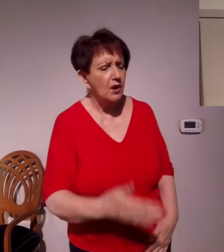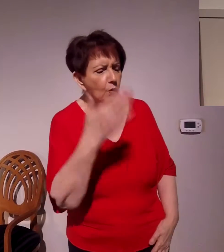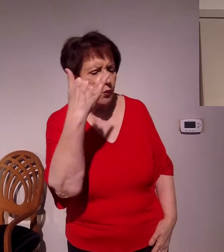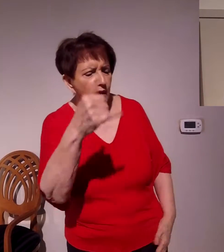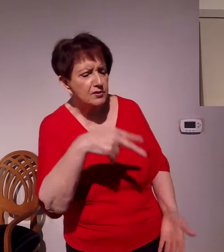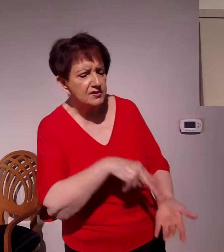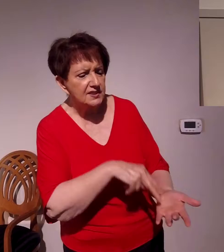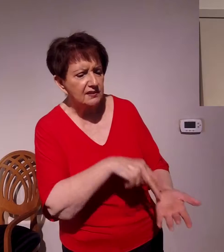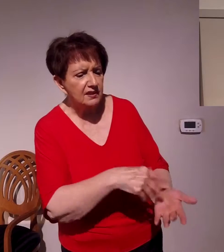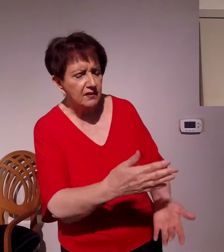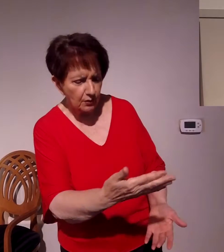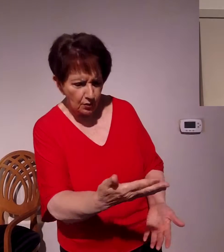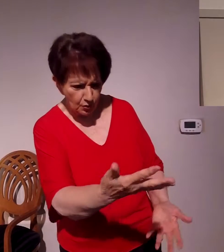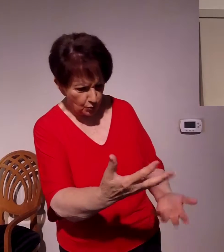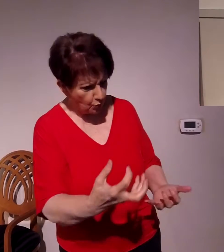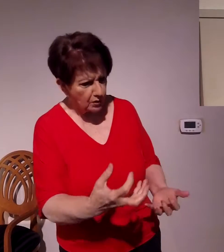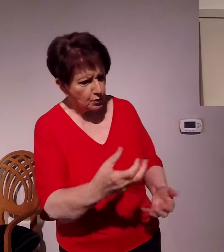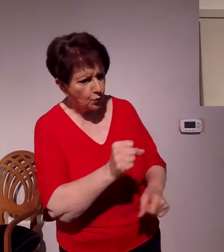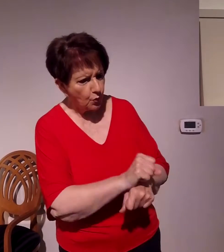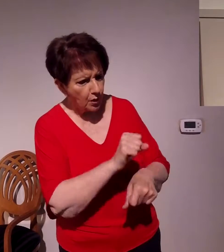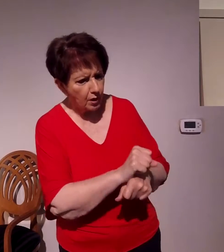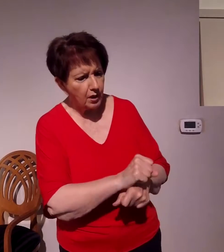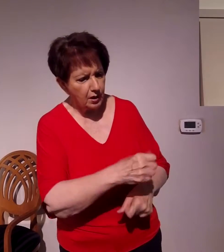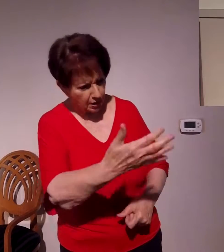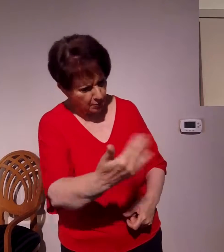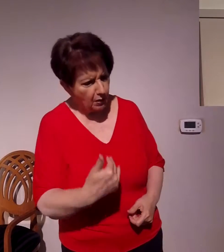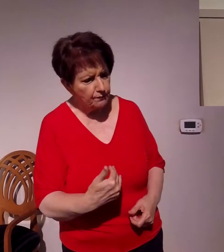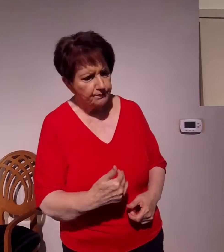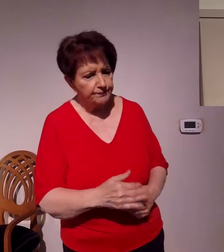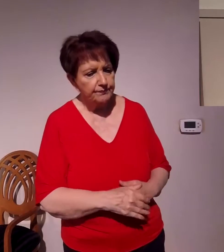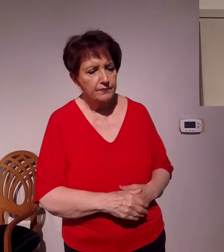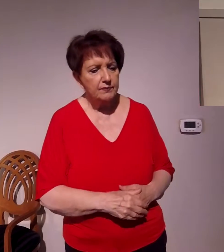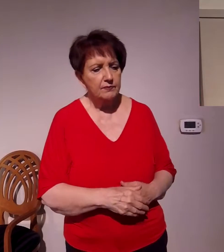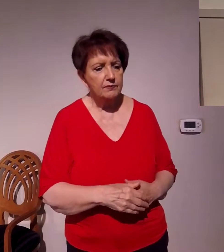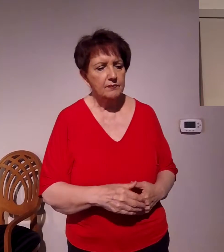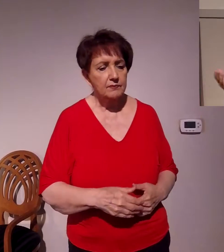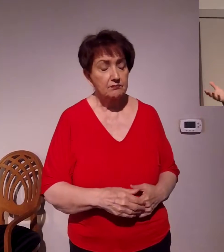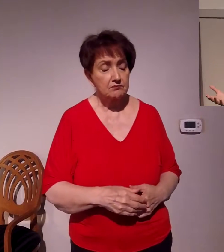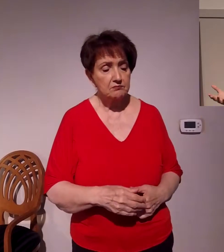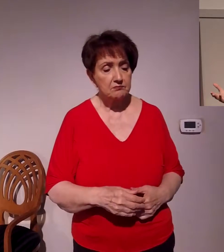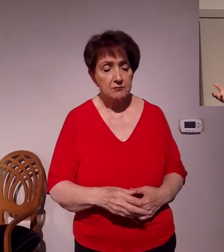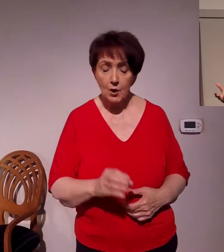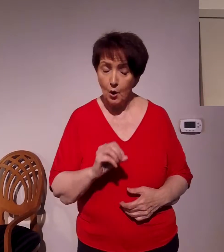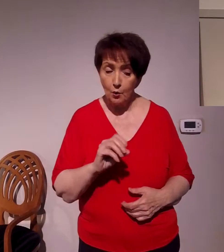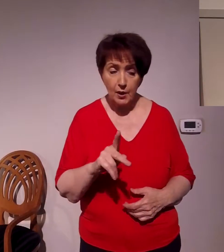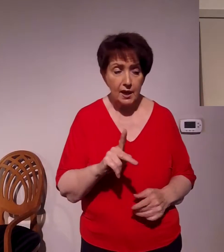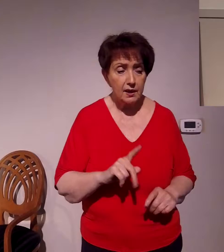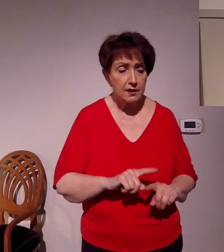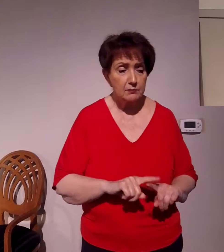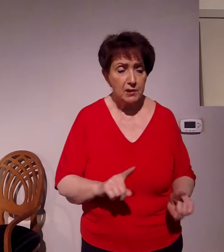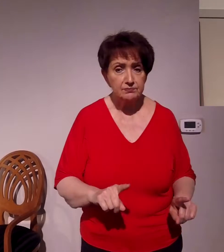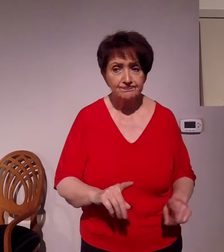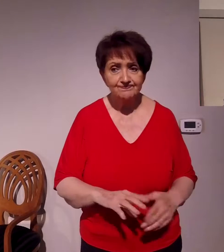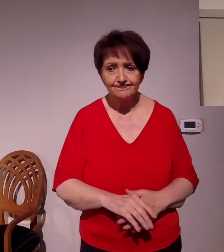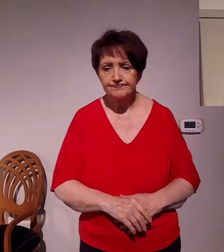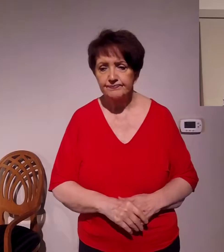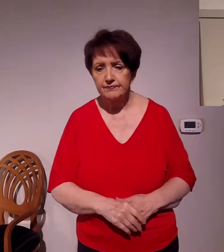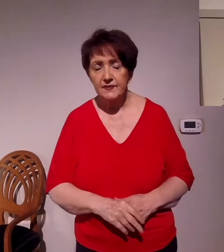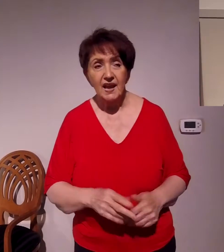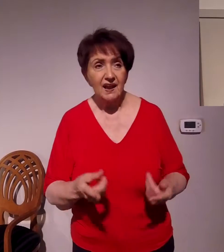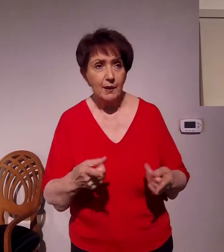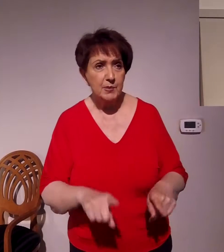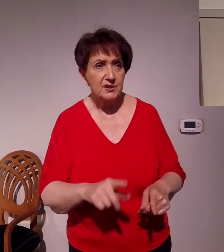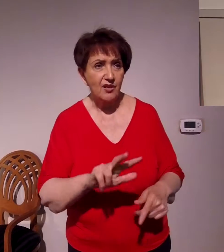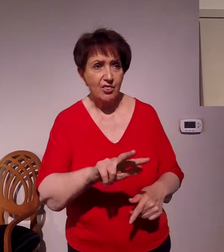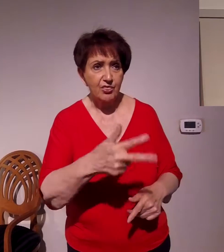standing around? He invited them to go into the field. And they said, okay. Now this happened at the 3rd